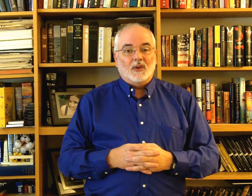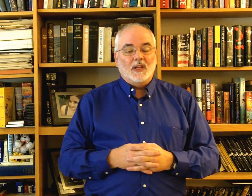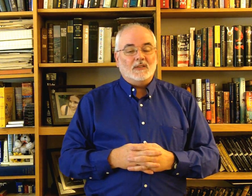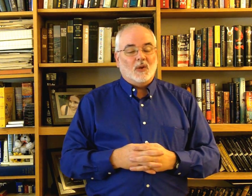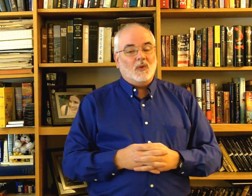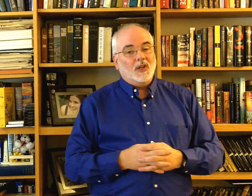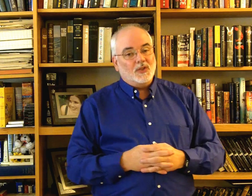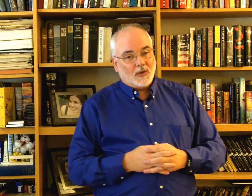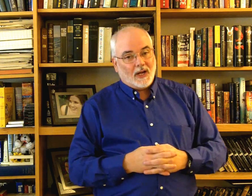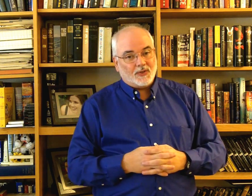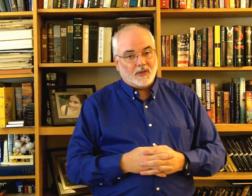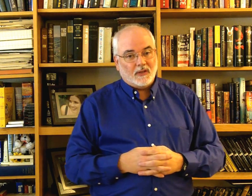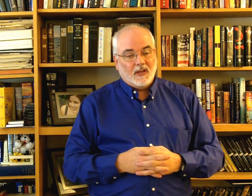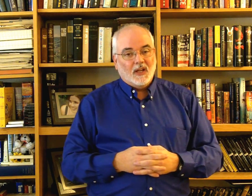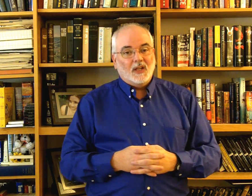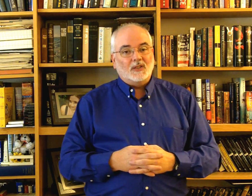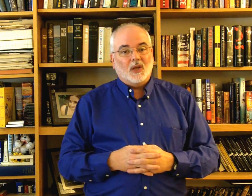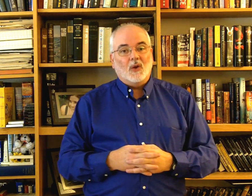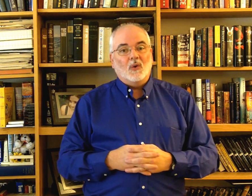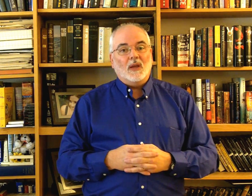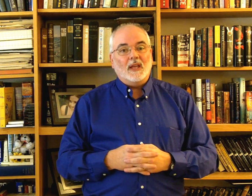is no contraction. So he